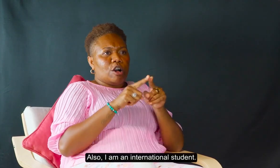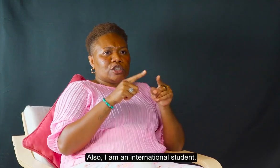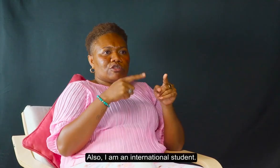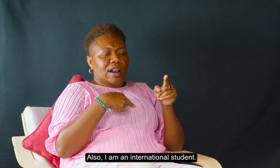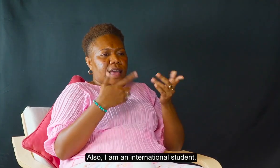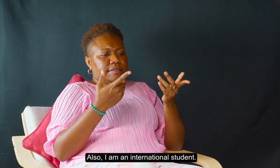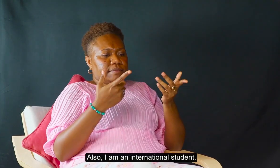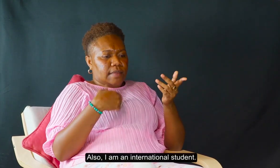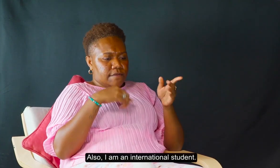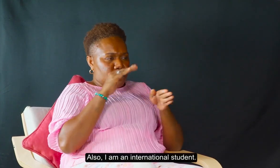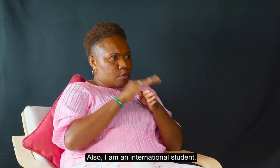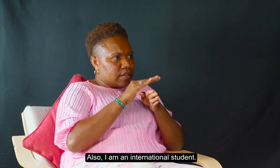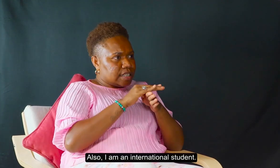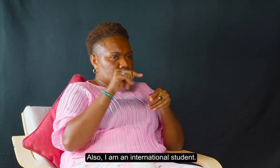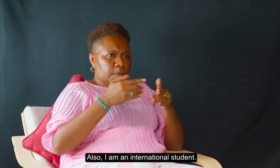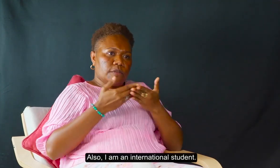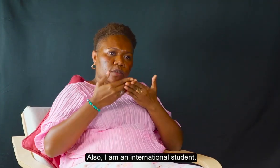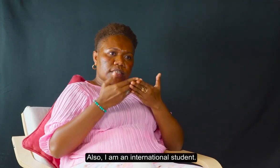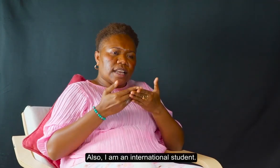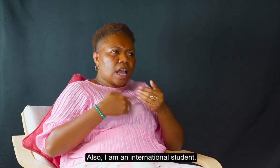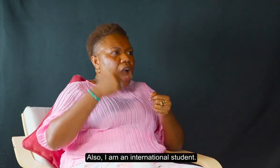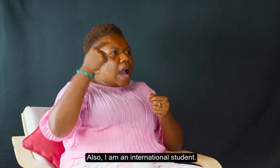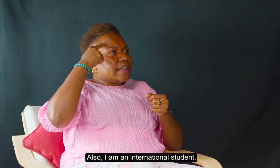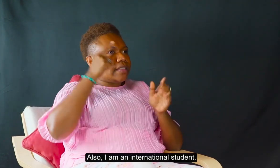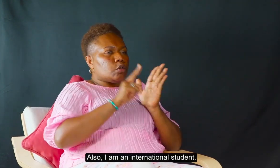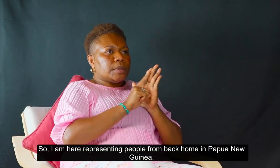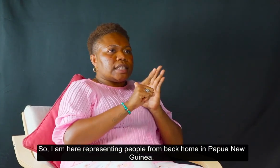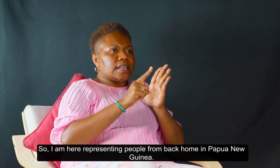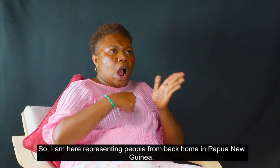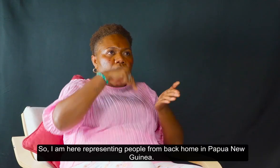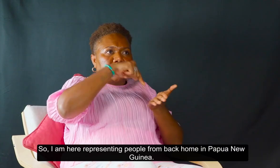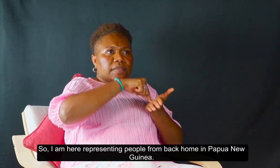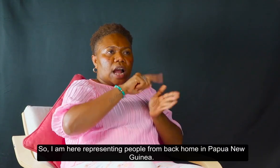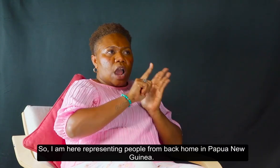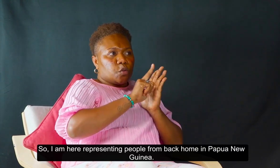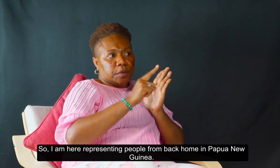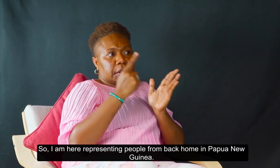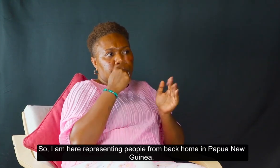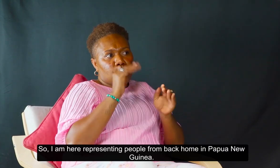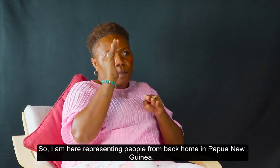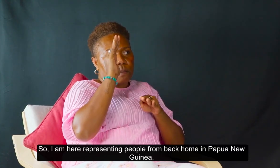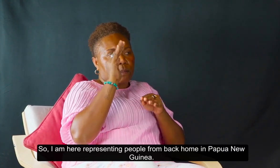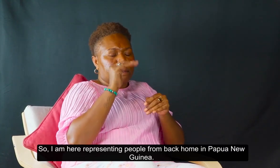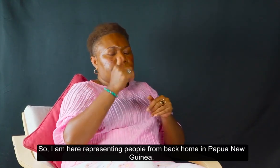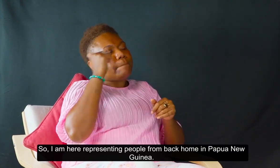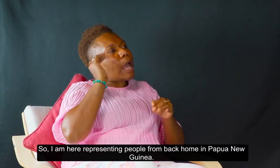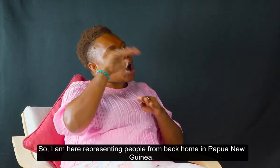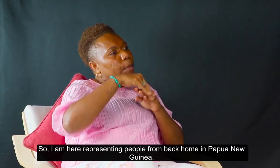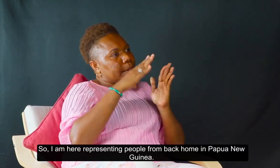Also, I am an international student, so I am here representing people from back home